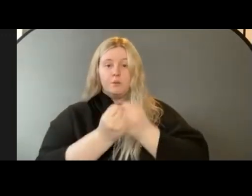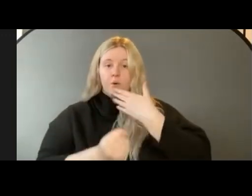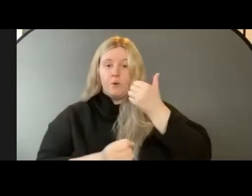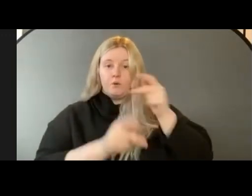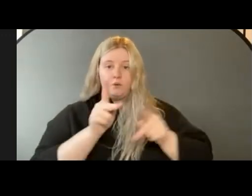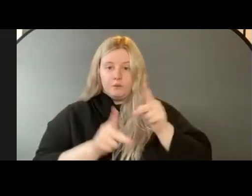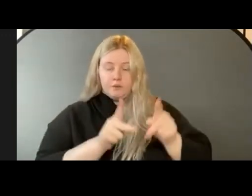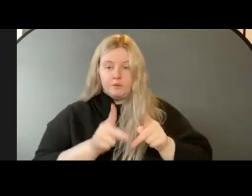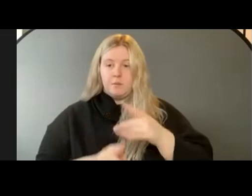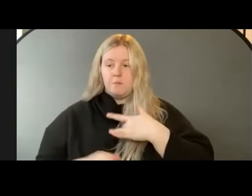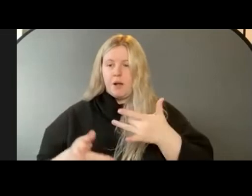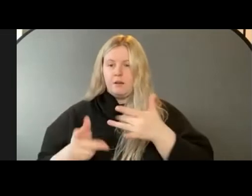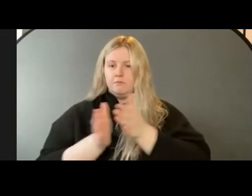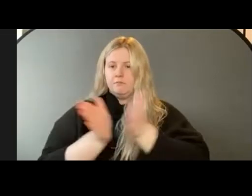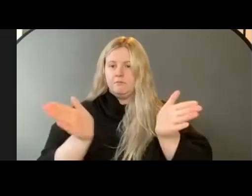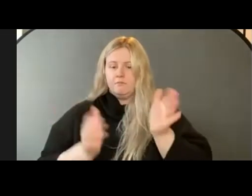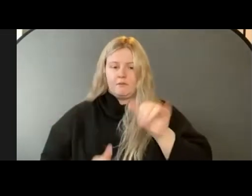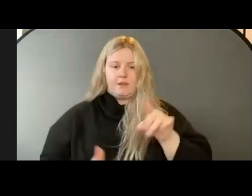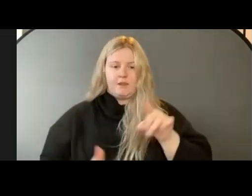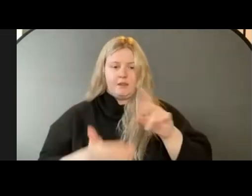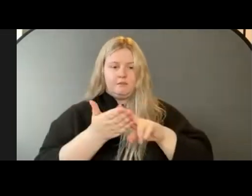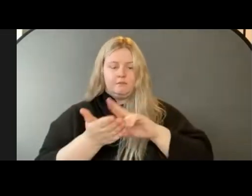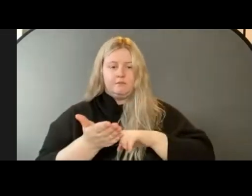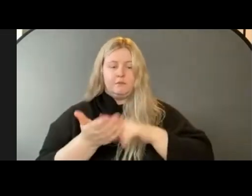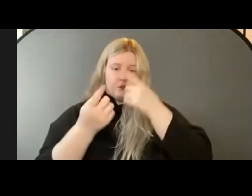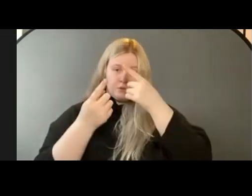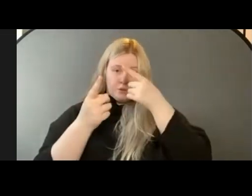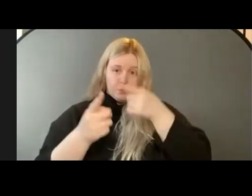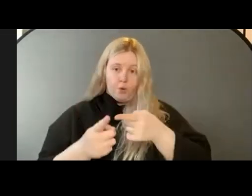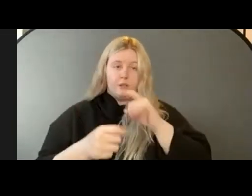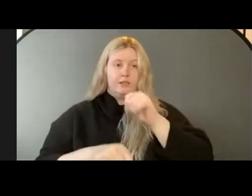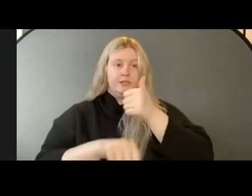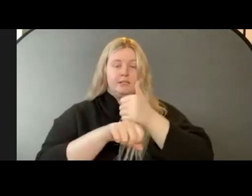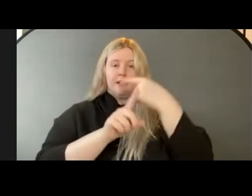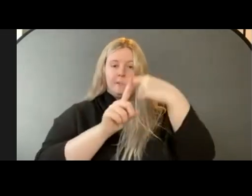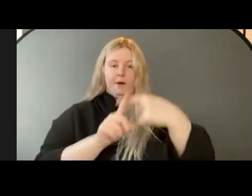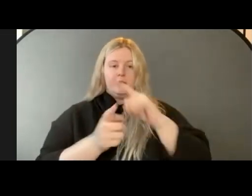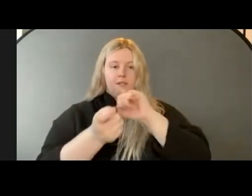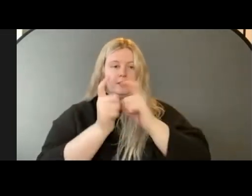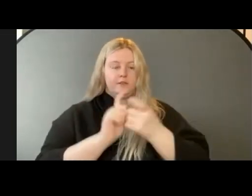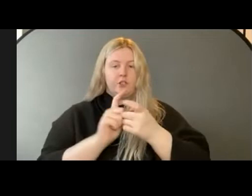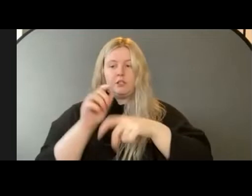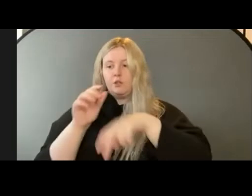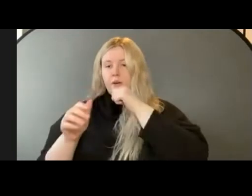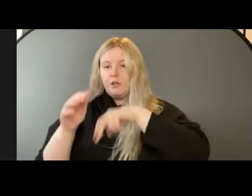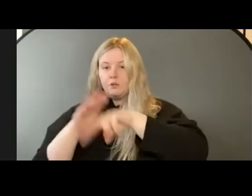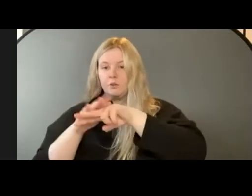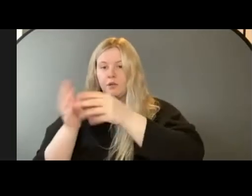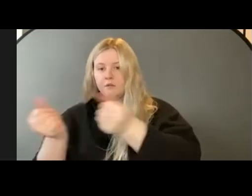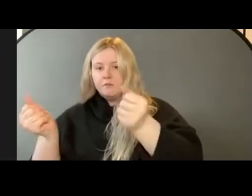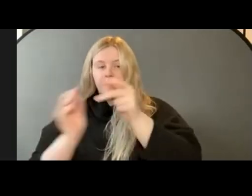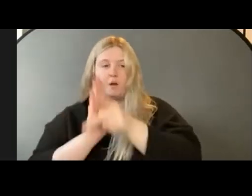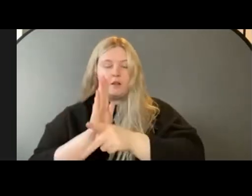general, a convention is a method to achieve positive change by combating ageism, guiding policy making, and